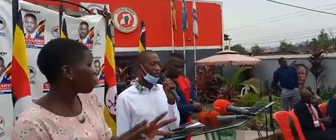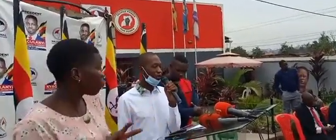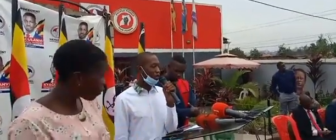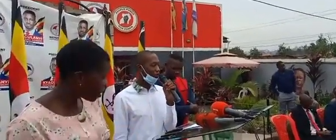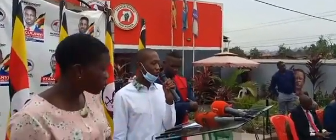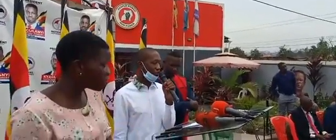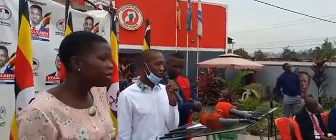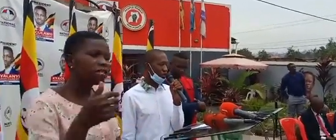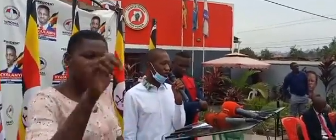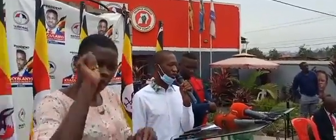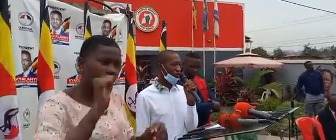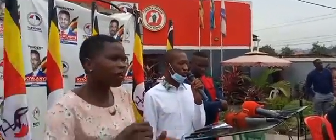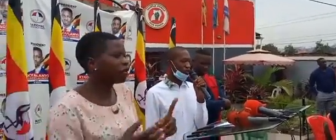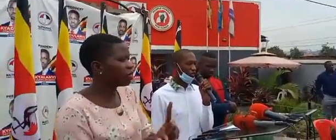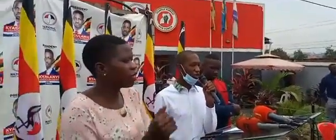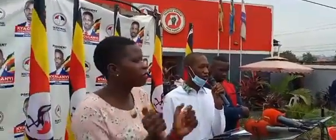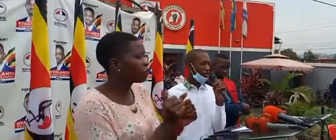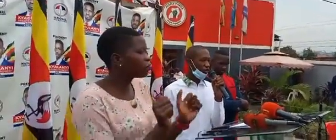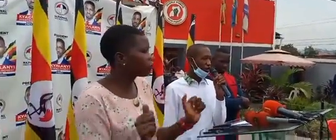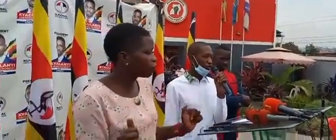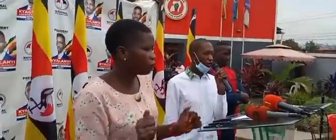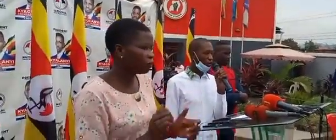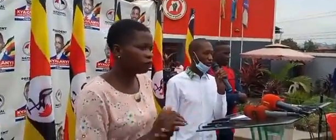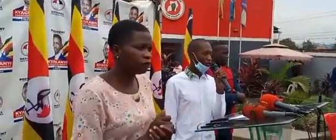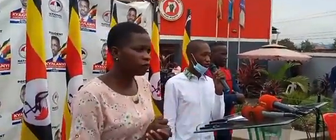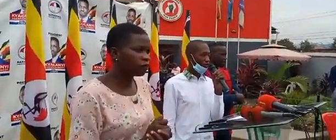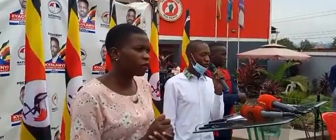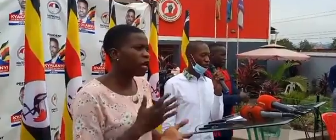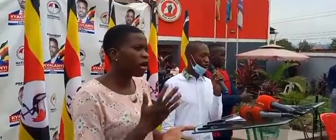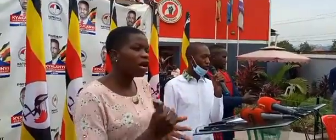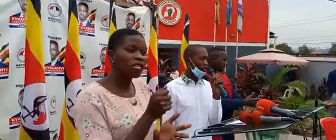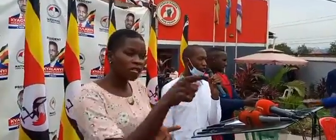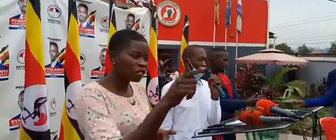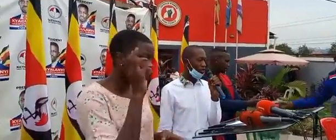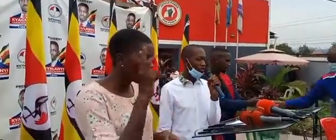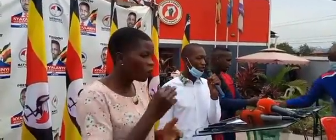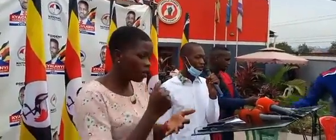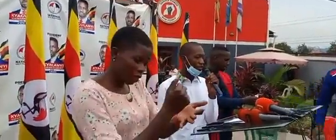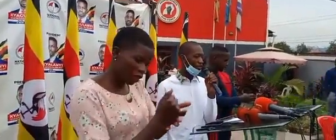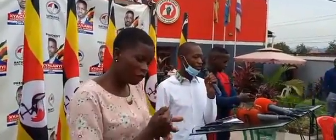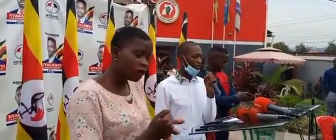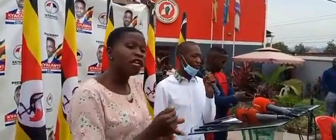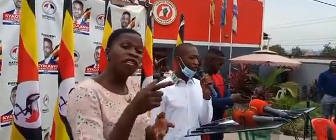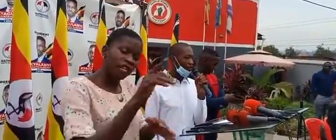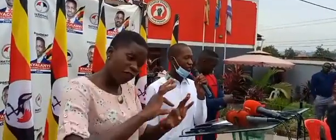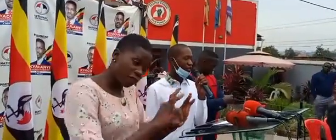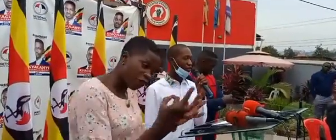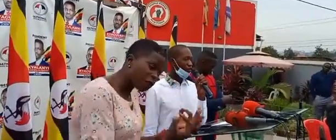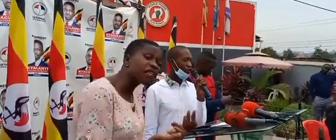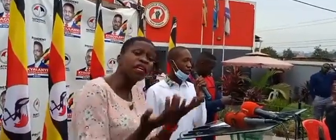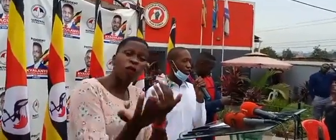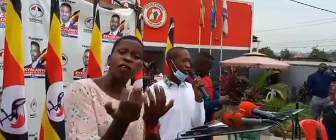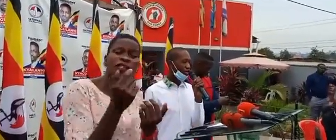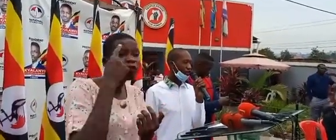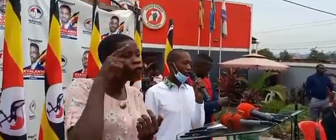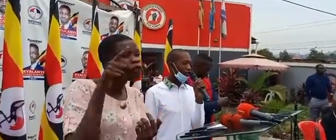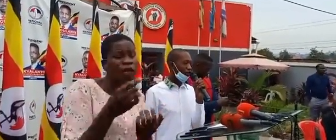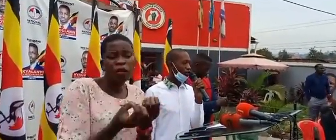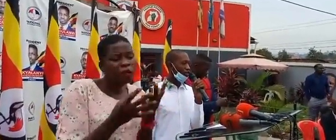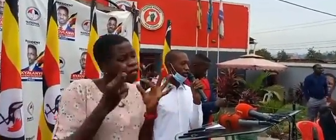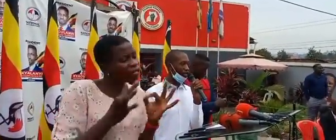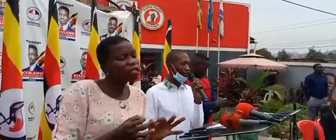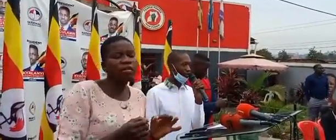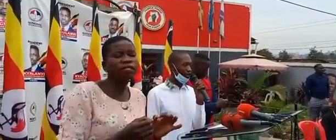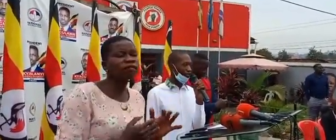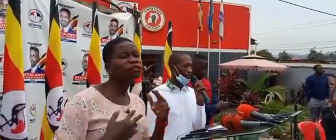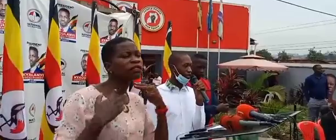nga bateebwa nga bafuna obwenkanya kiba kibayamba kuba famiri zaabwe zibalindiridde bingi ebiri mu kusiraana nga tebaliwo